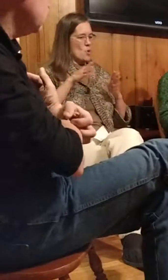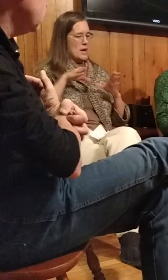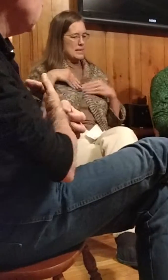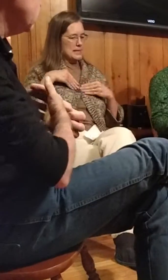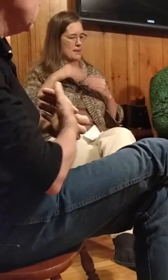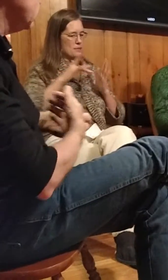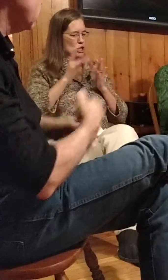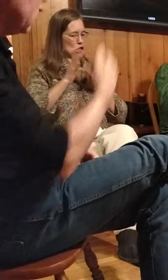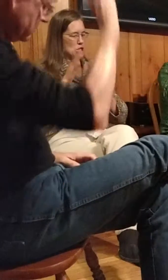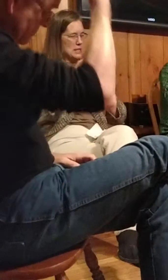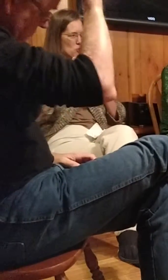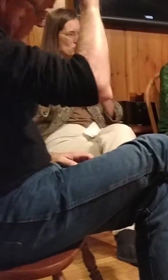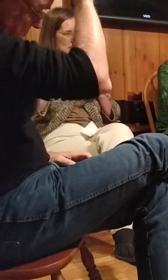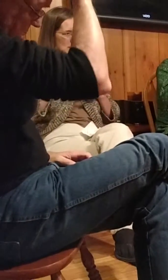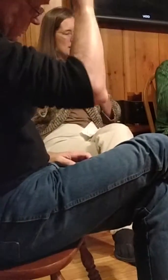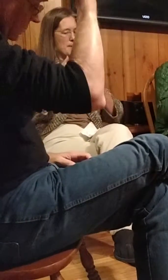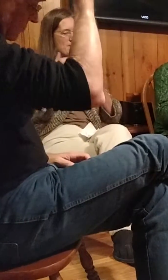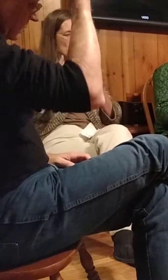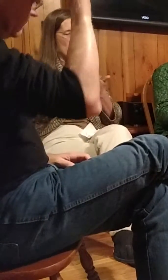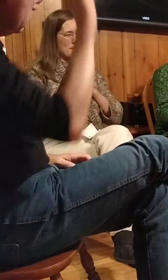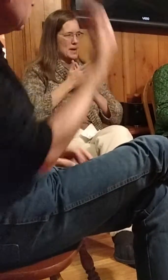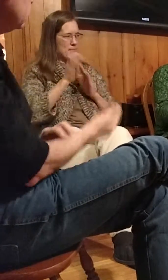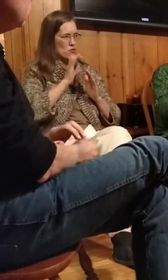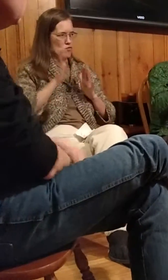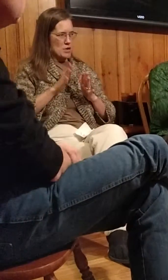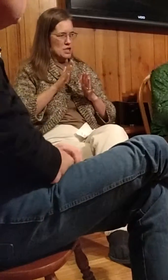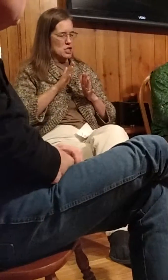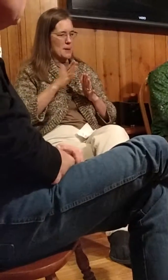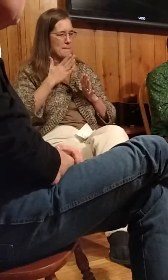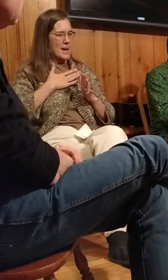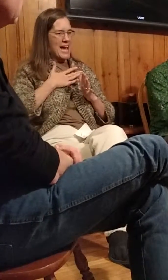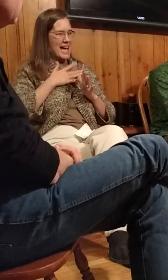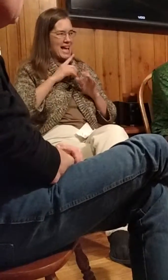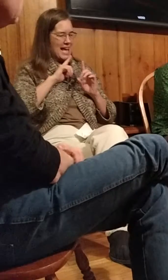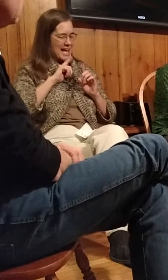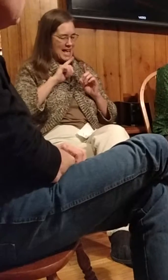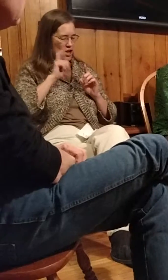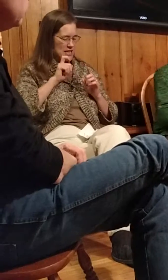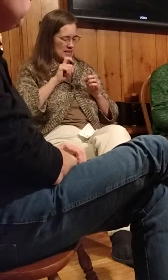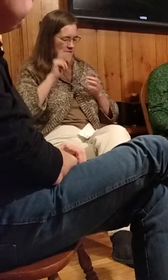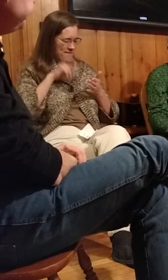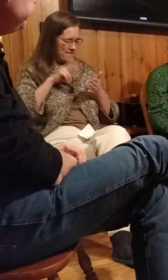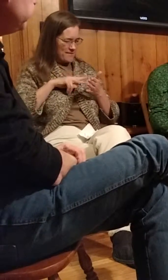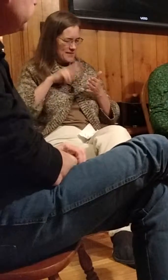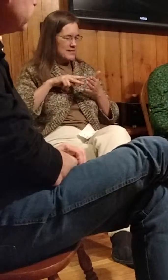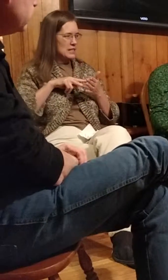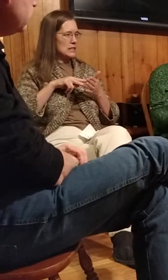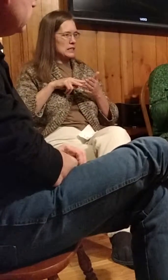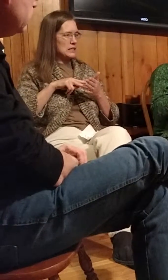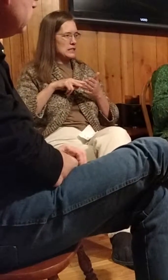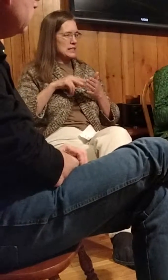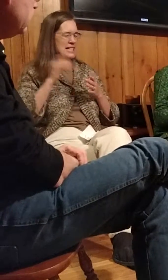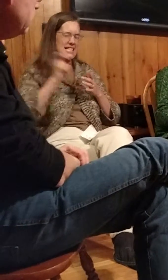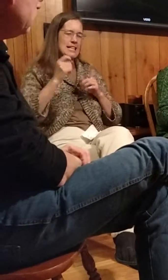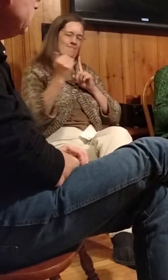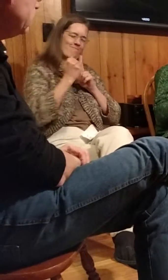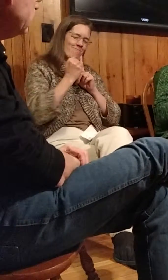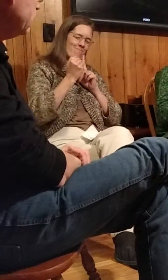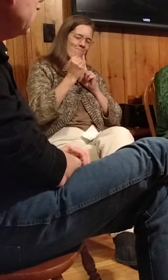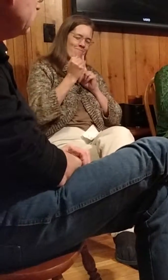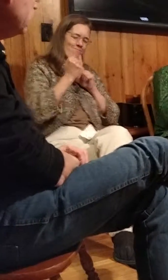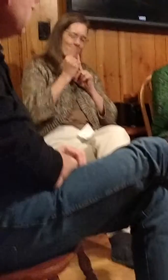became a Christian, I had to find the answers to convince me that Jesus is indeed God. I had to see